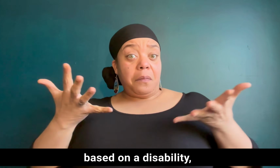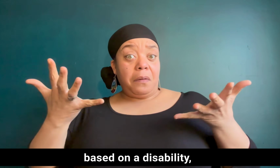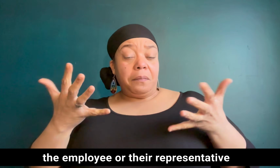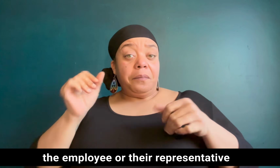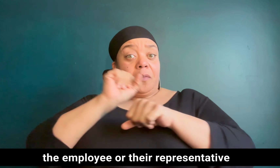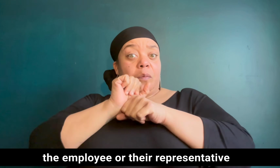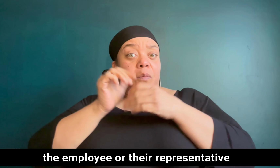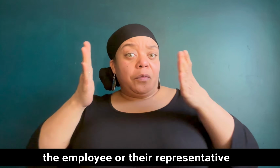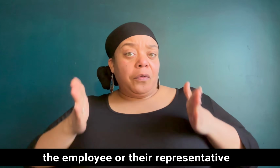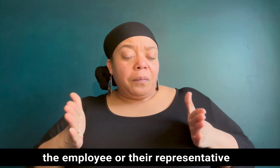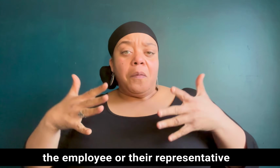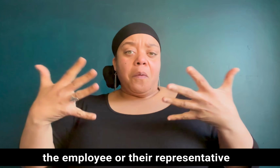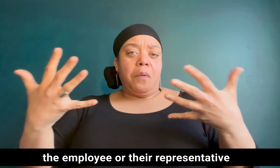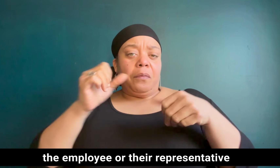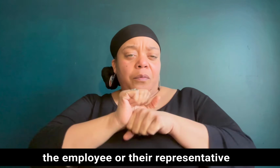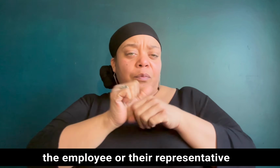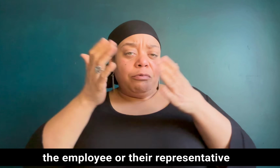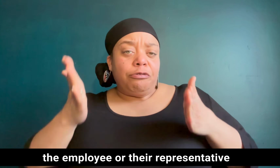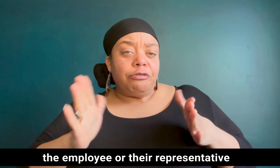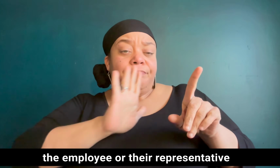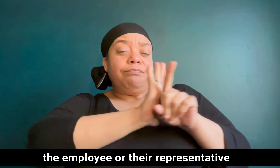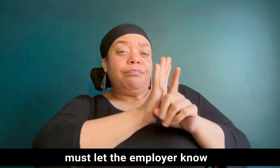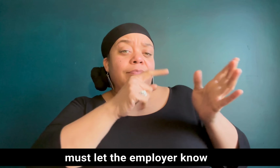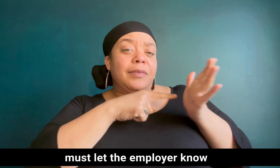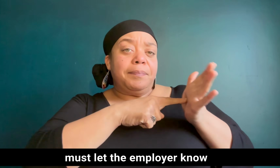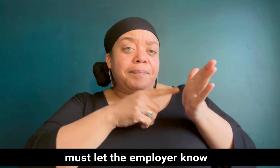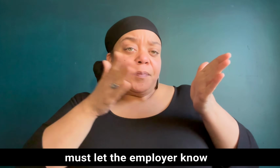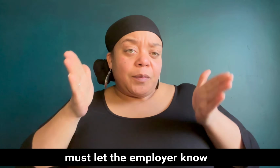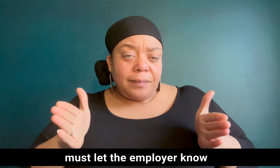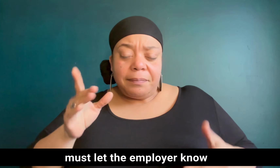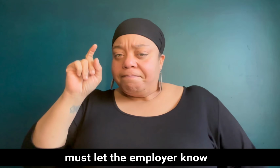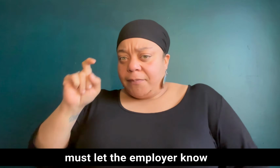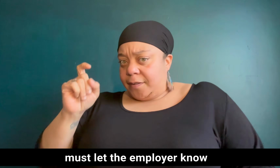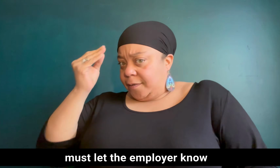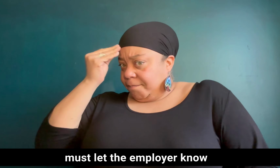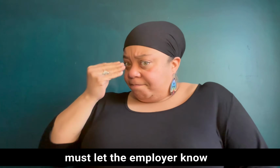the employee or their representative must let the employer know